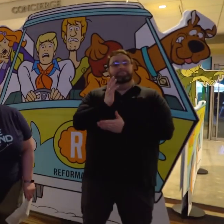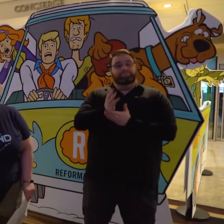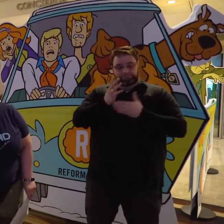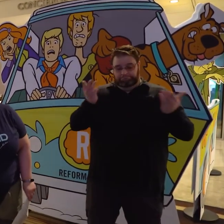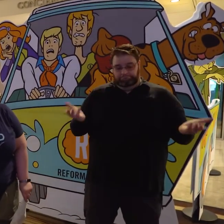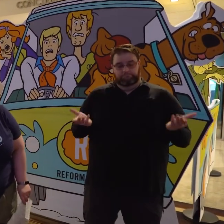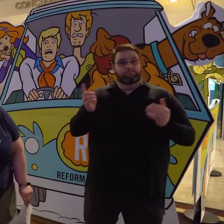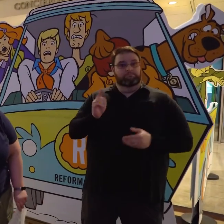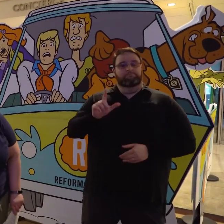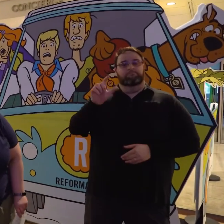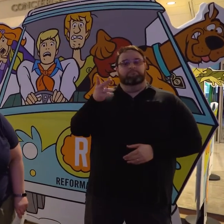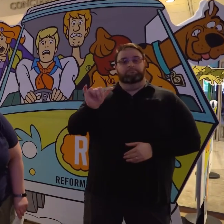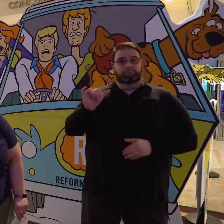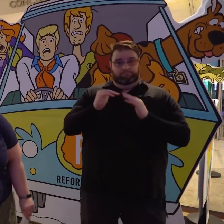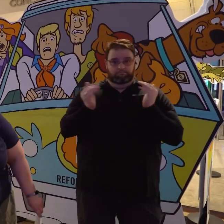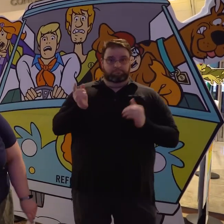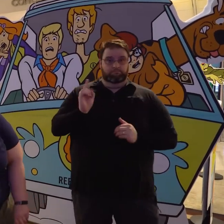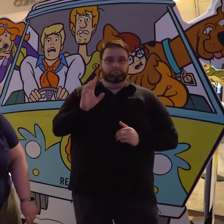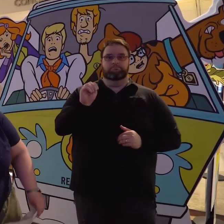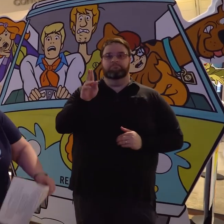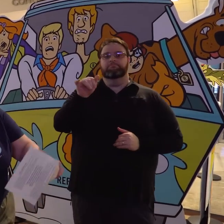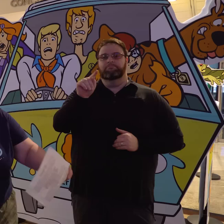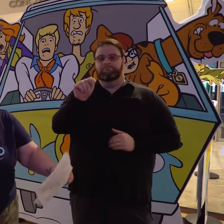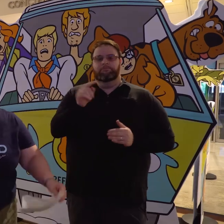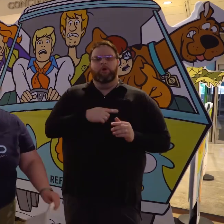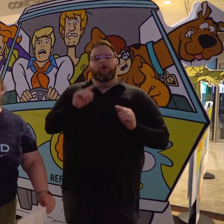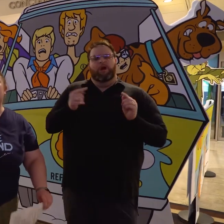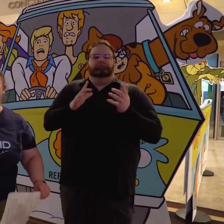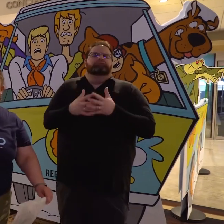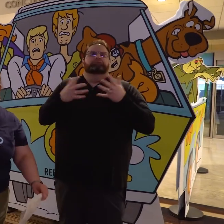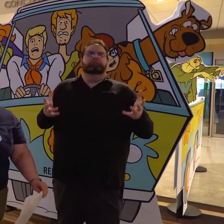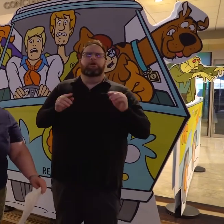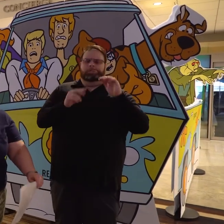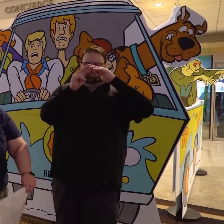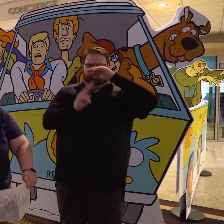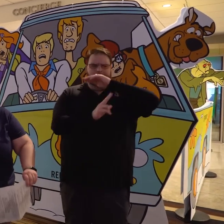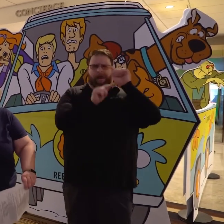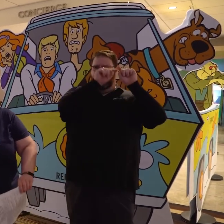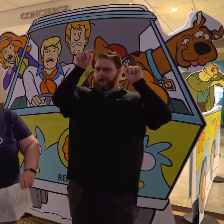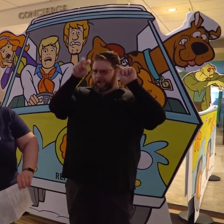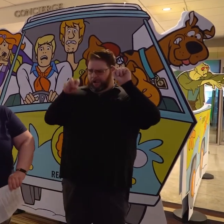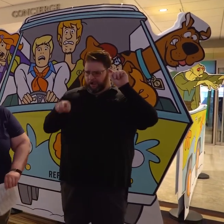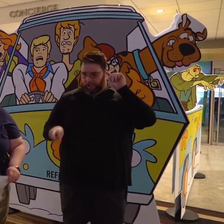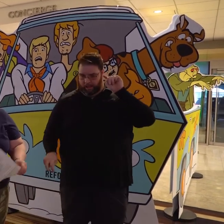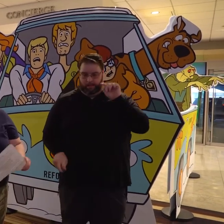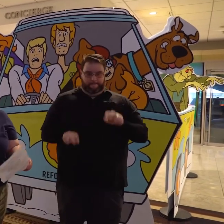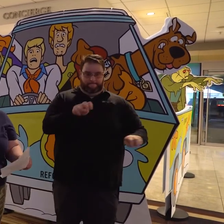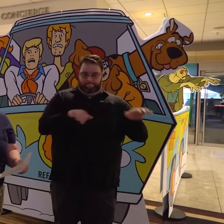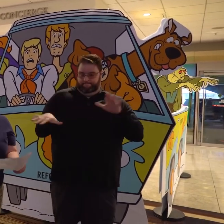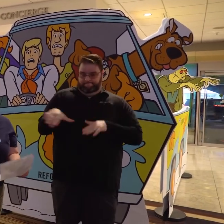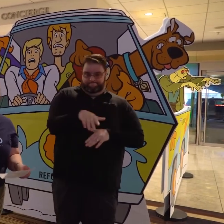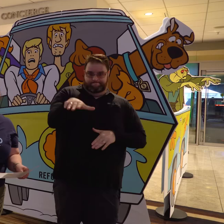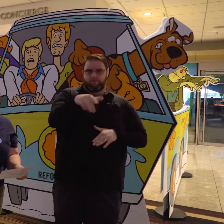So here we are on the lobby level of the Marriott. We've been taking a lot of sky bridges and escalators on our walking tour.